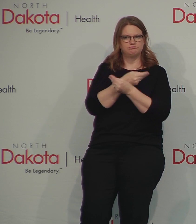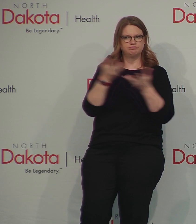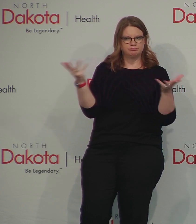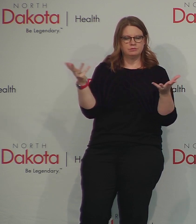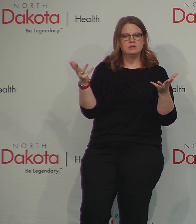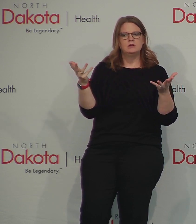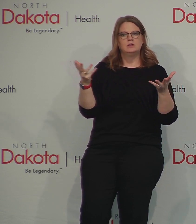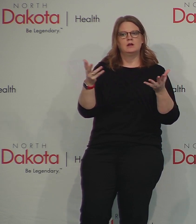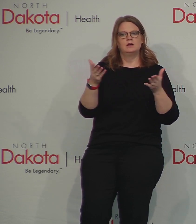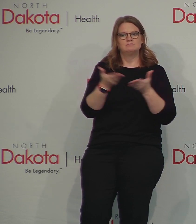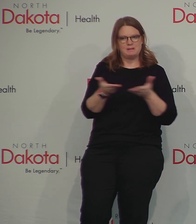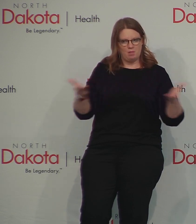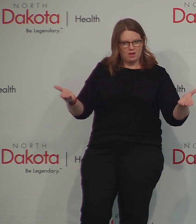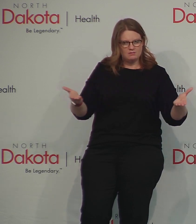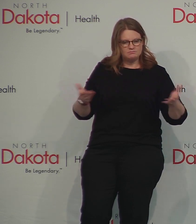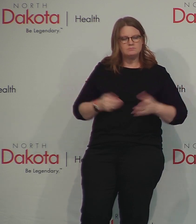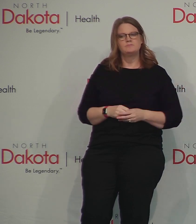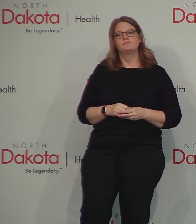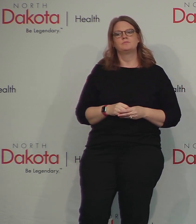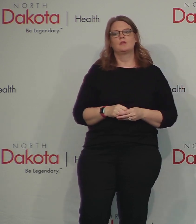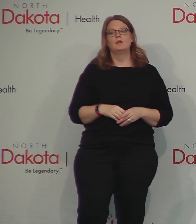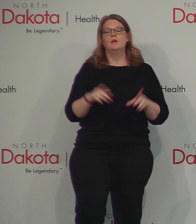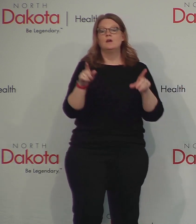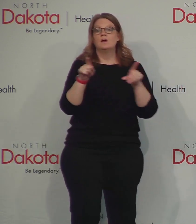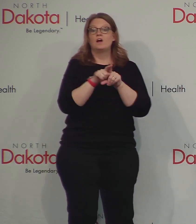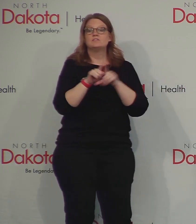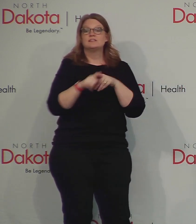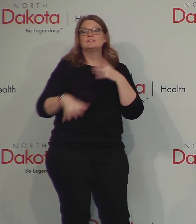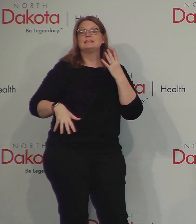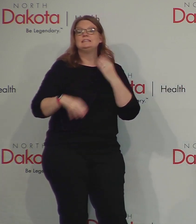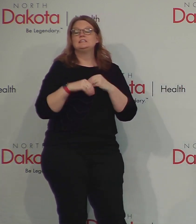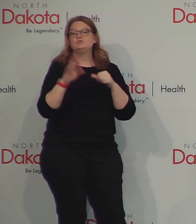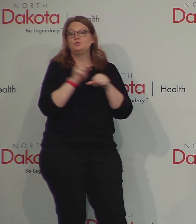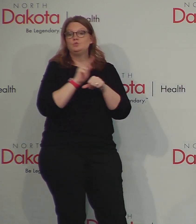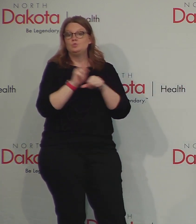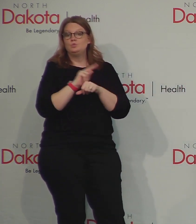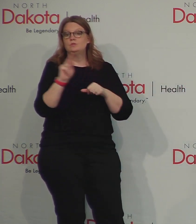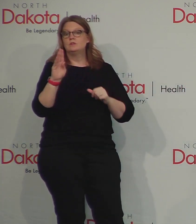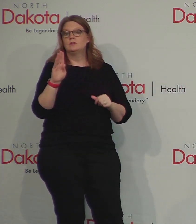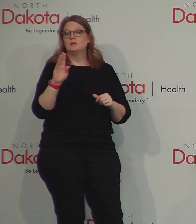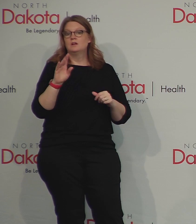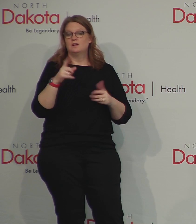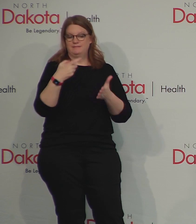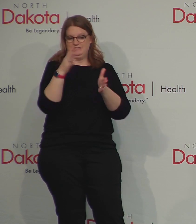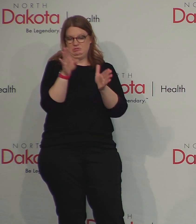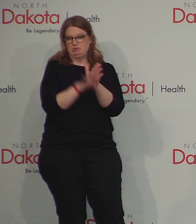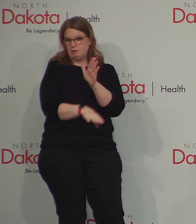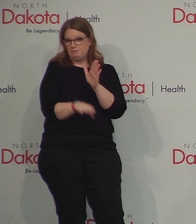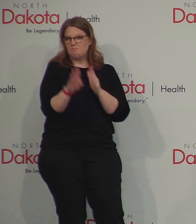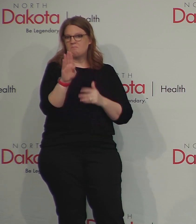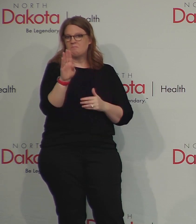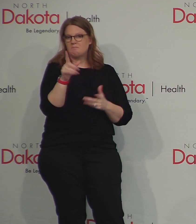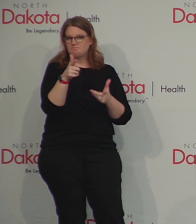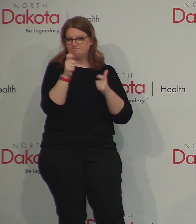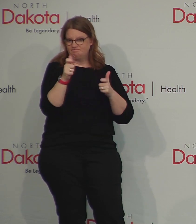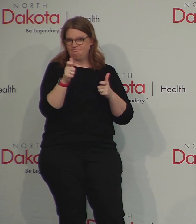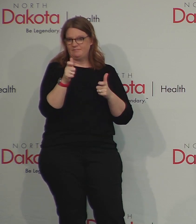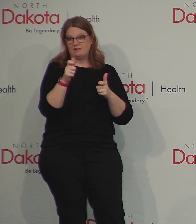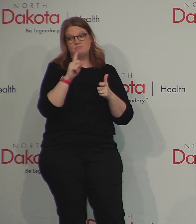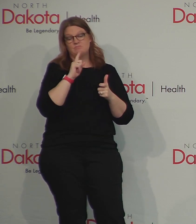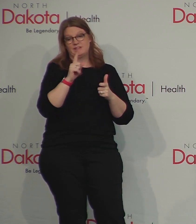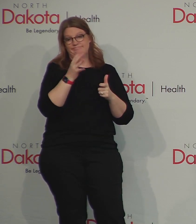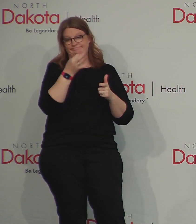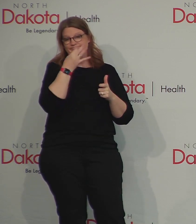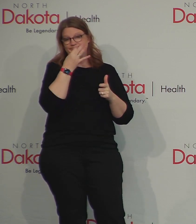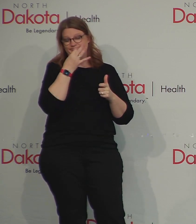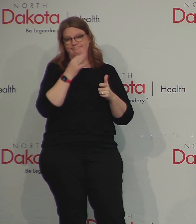supply. And when we talk about the expanded use of the low-cost, rapid, and highly effective